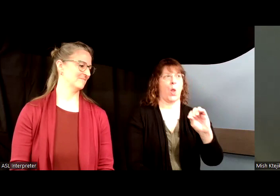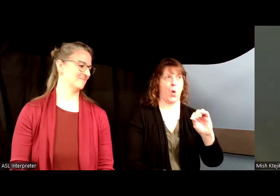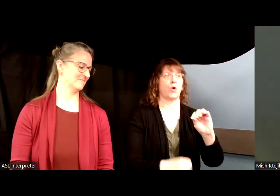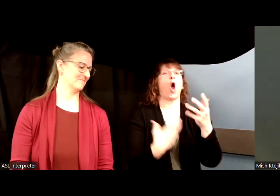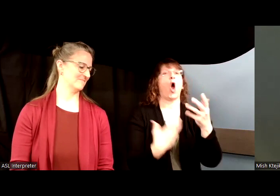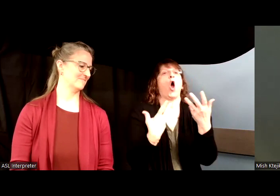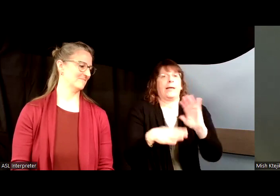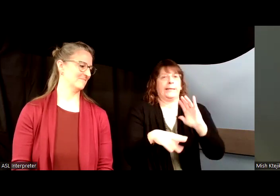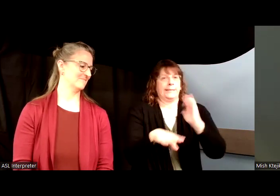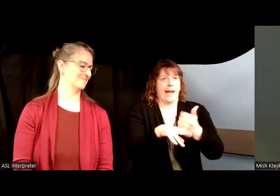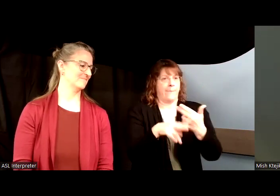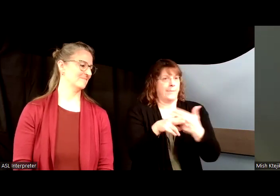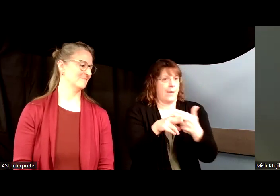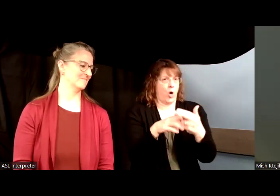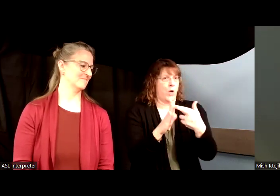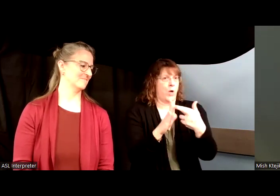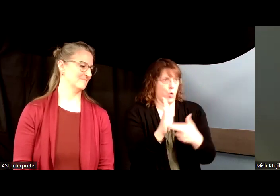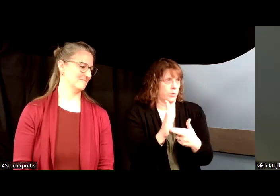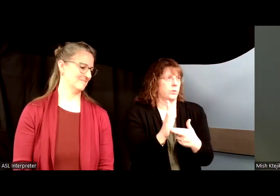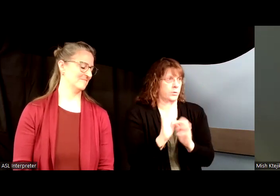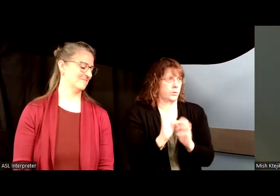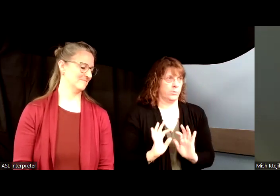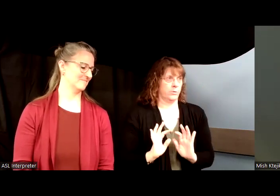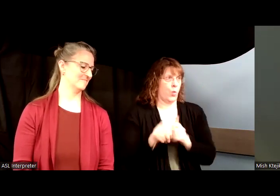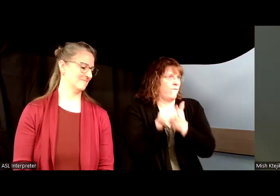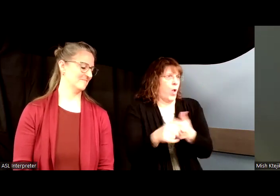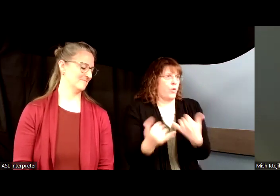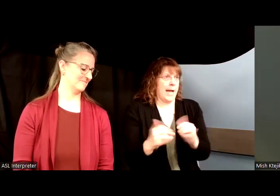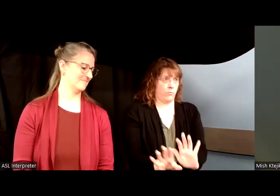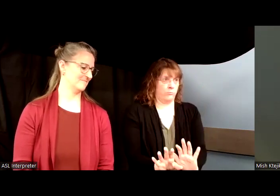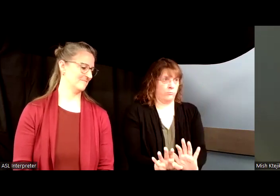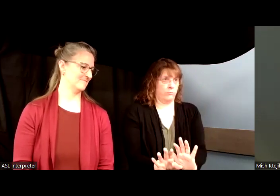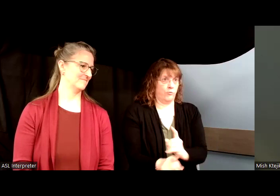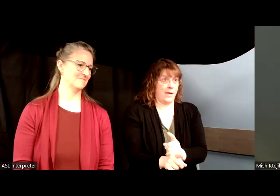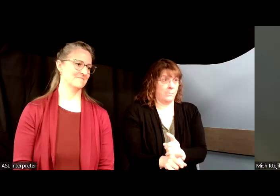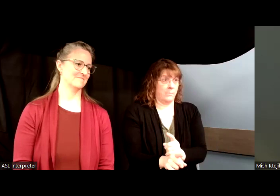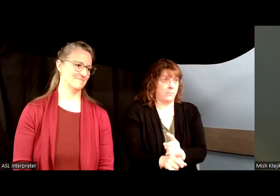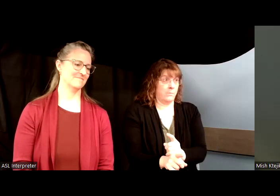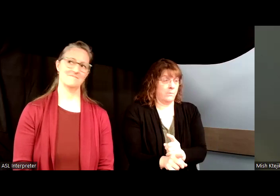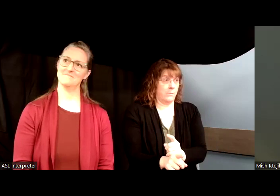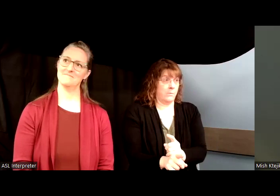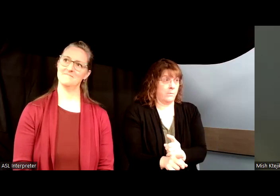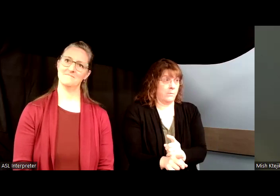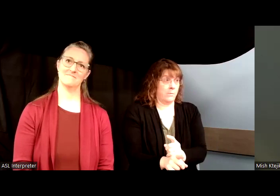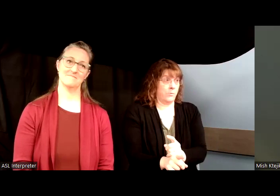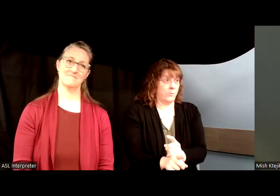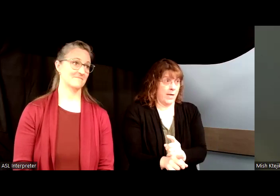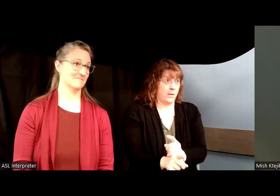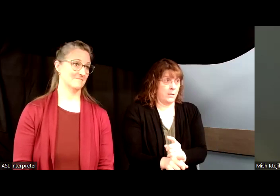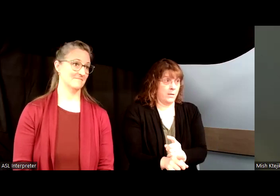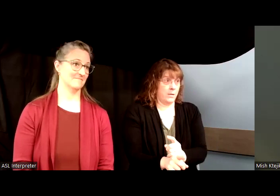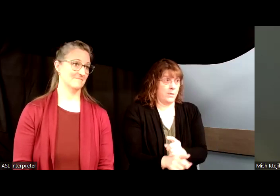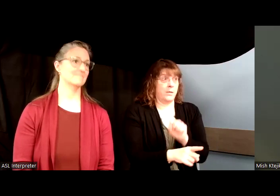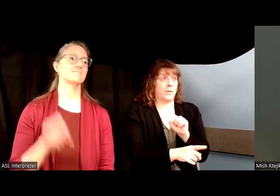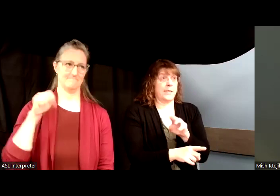about adapting the HLO rules that they had already, the temporary rules that they had already set up and that we're currently following. Is that